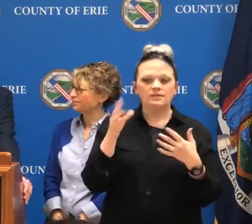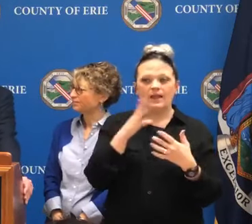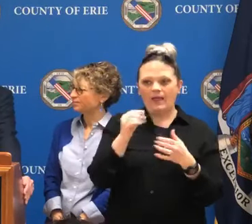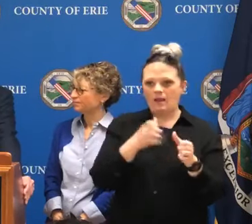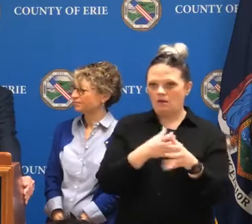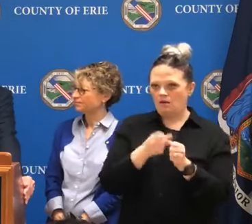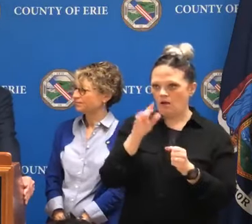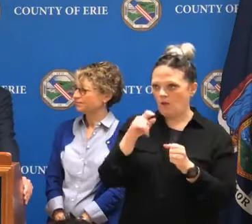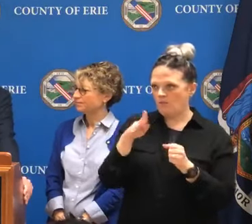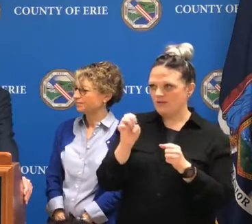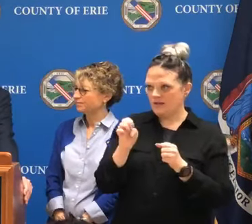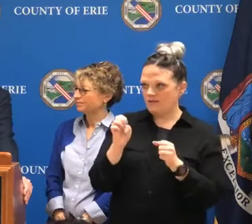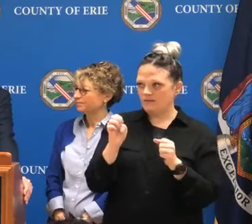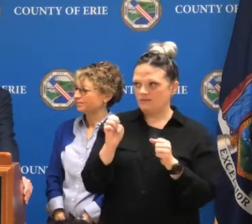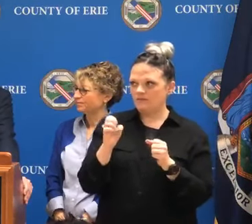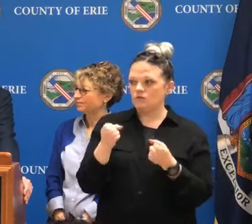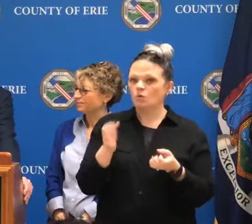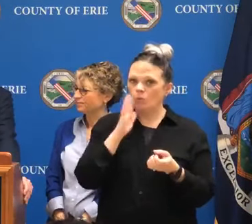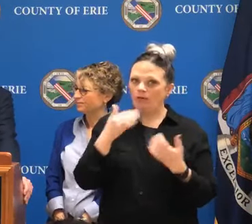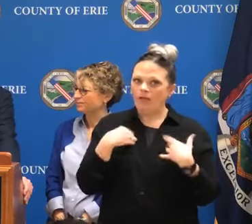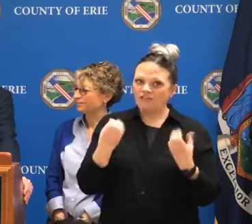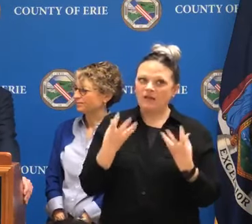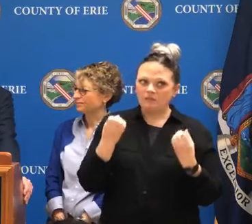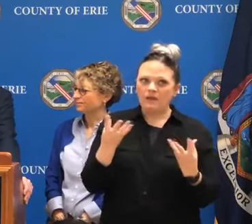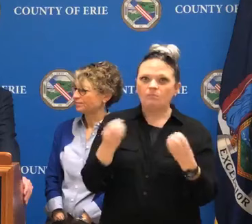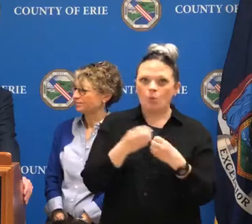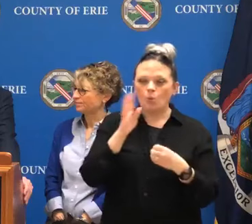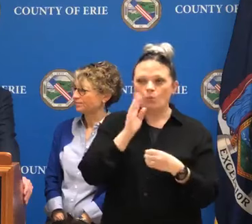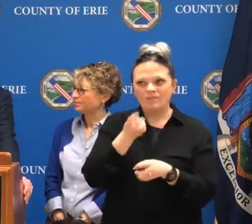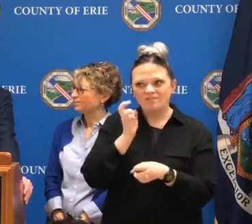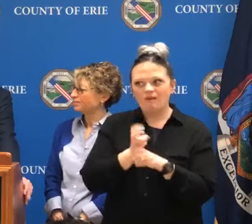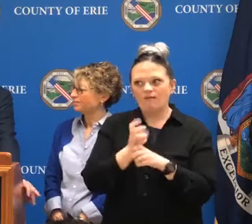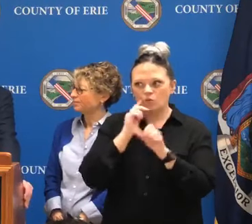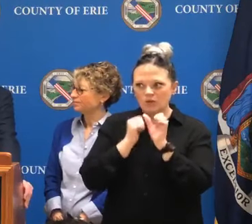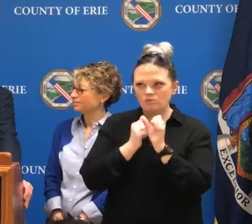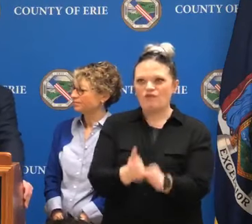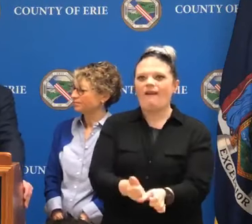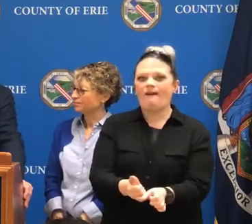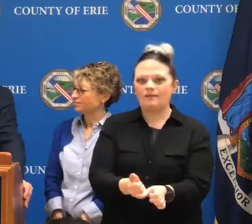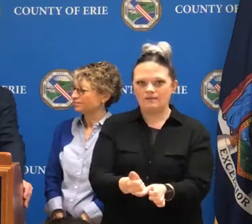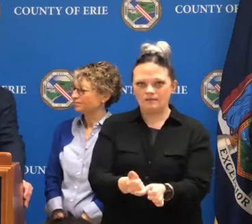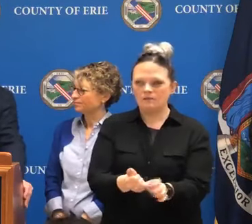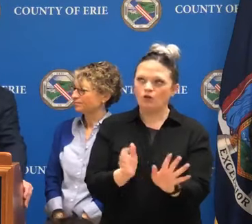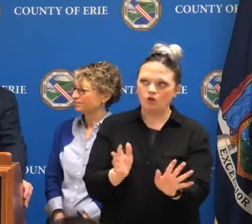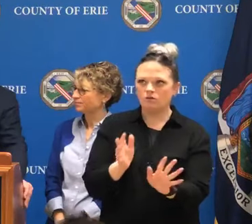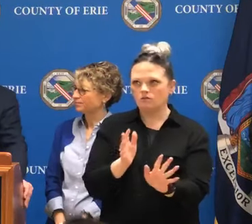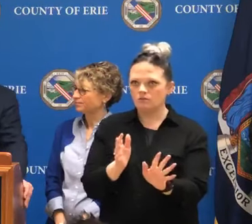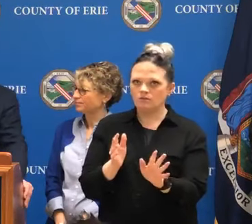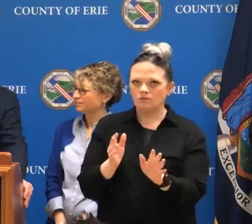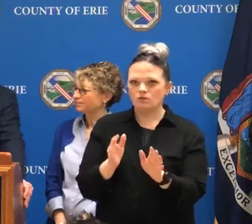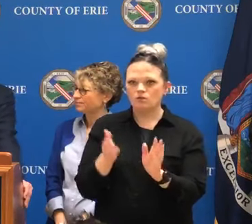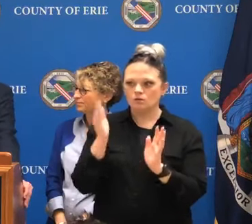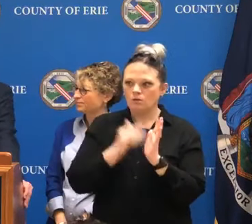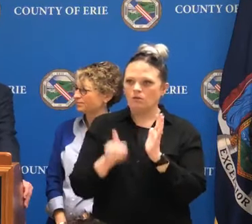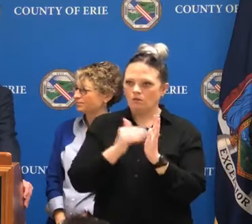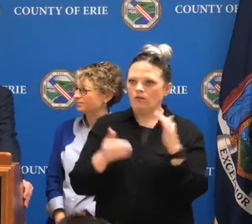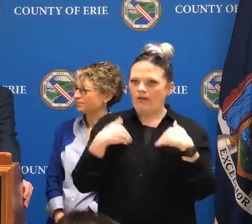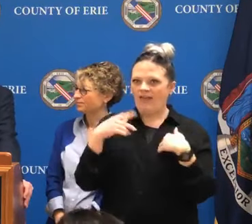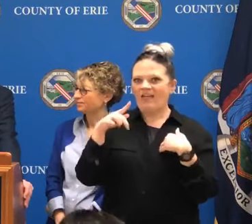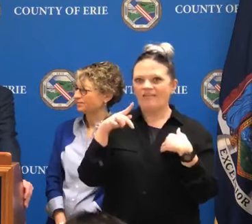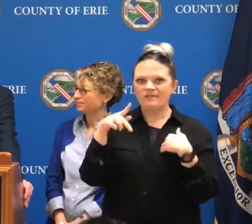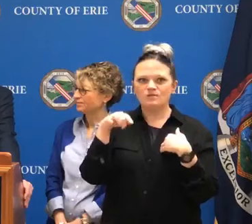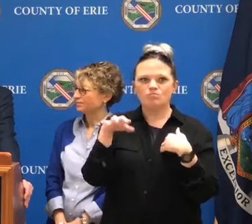will note is this goes along, and we're going to have many, many, many more. It's going to be tough to keep track of, keep constantly have press conferences to